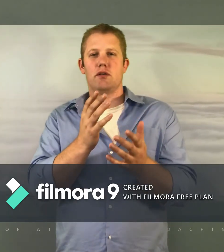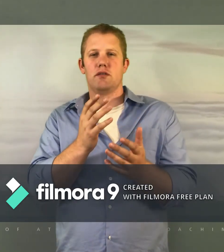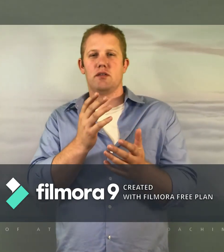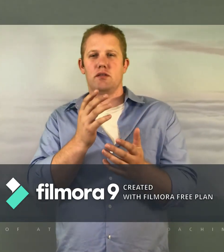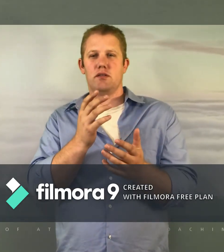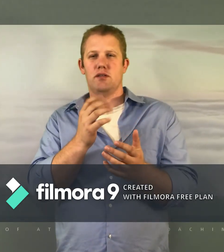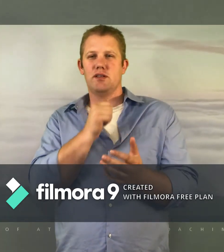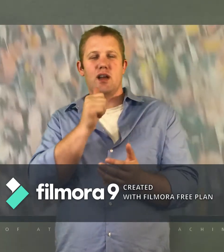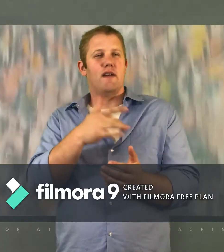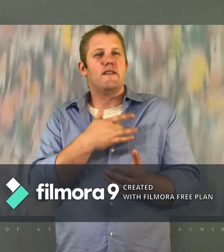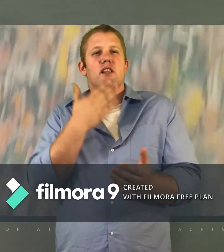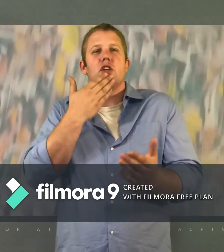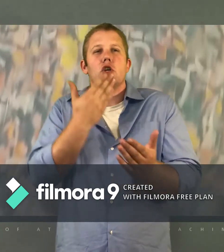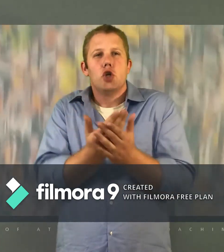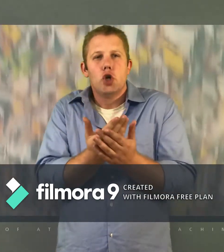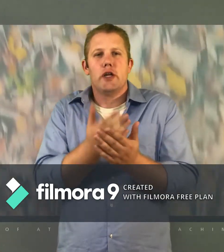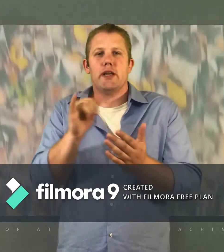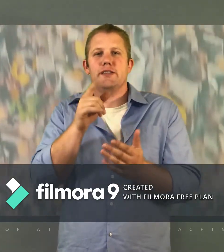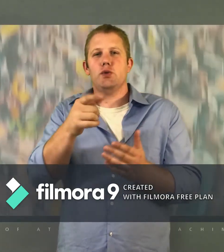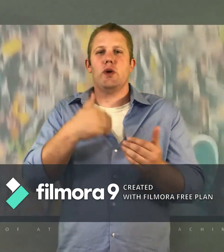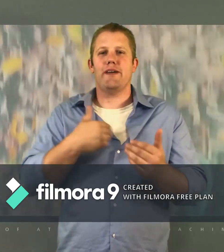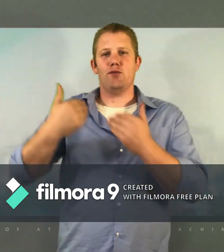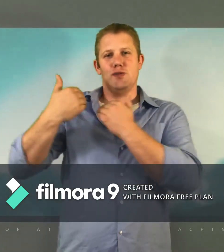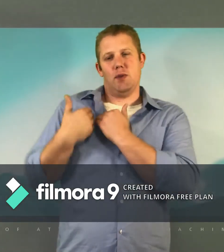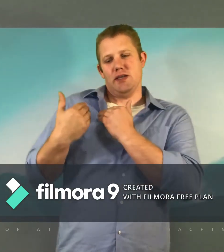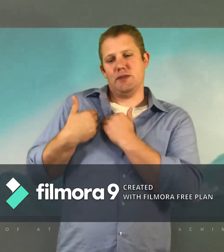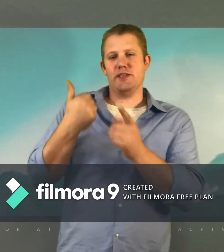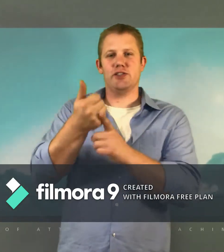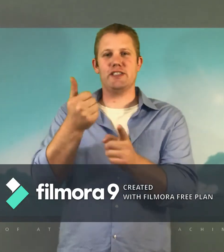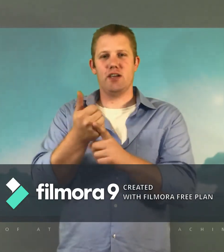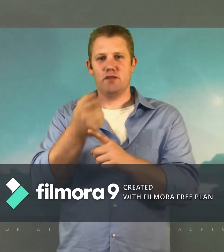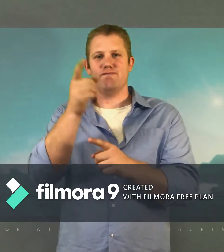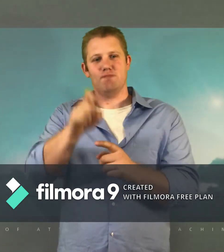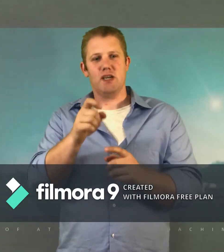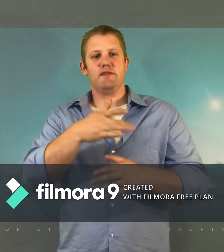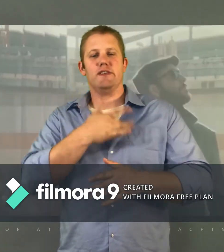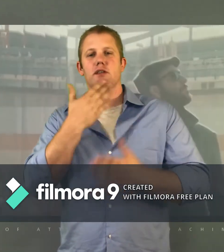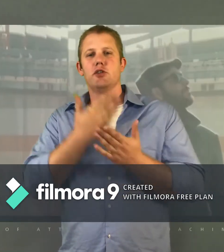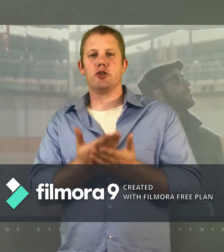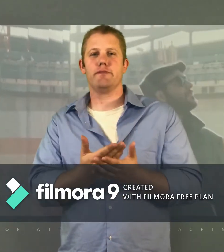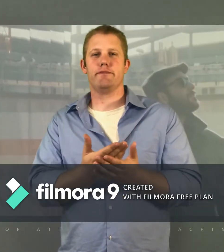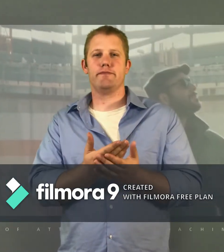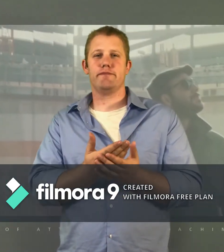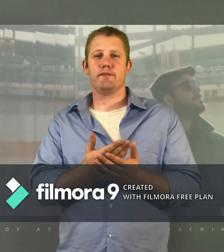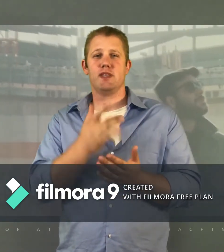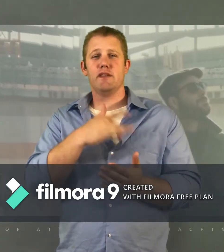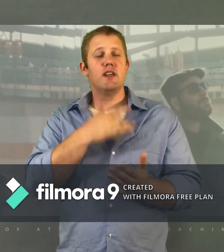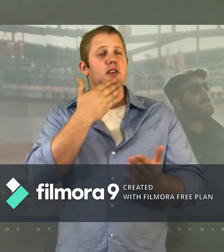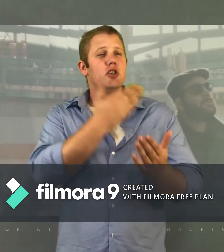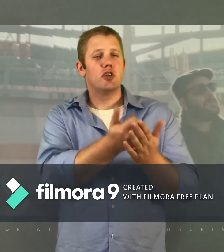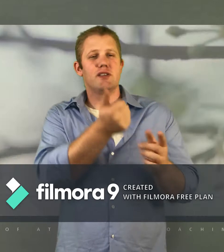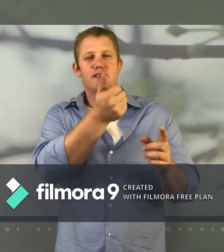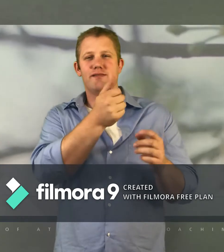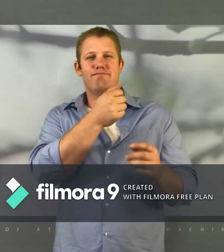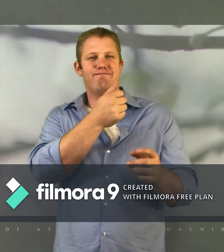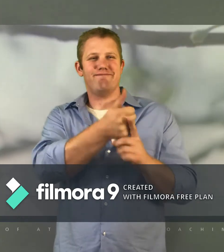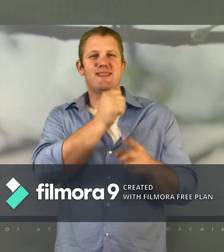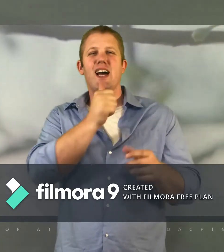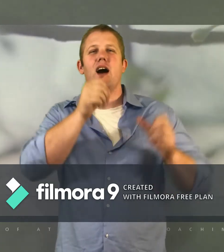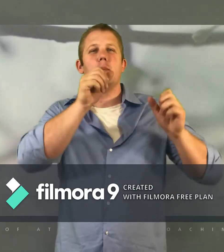insecure, and not really feeling as good as you have a responsibility to feel? Feeling good